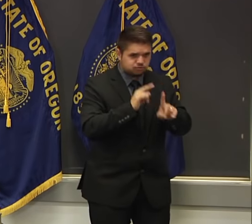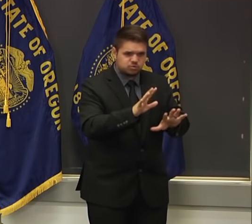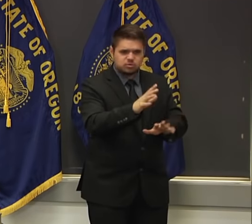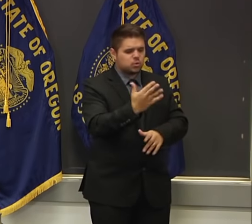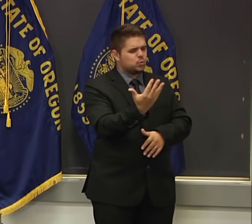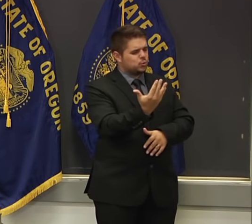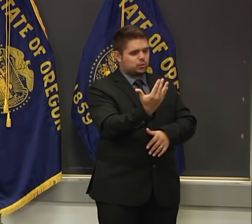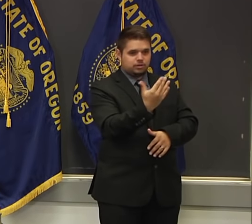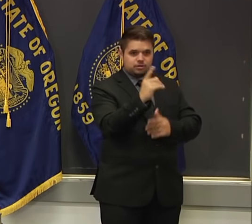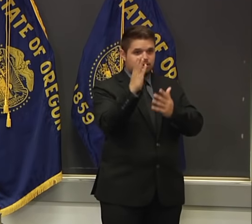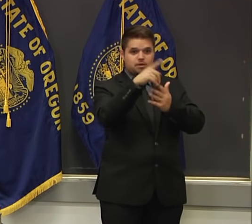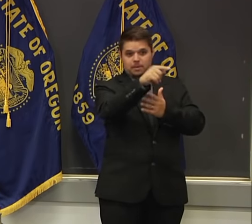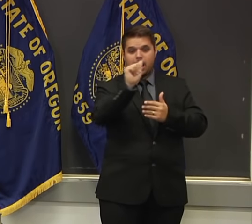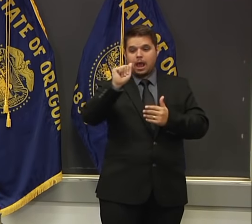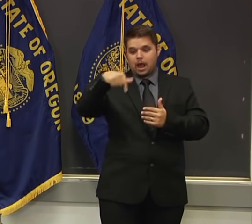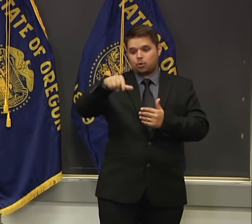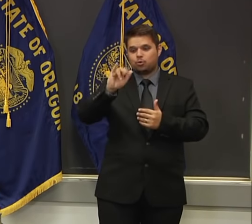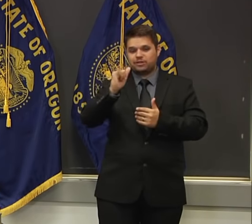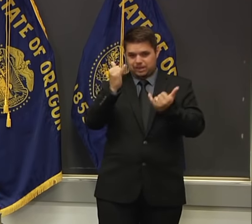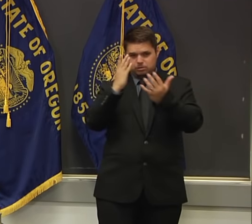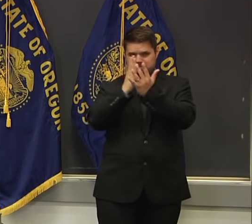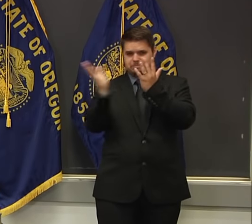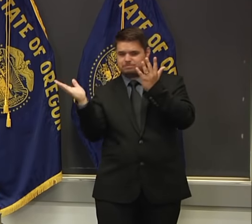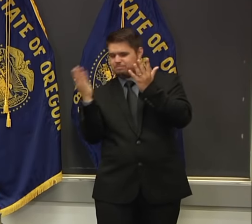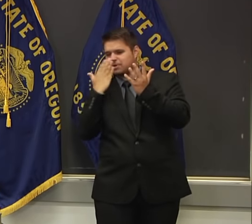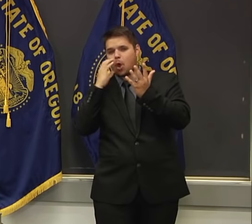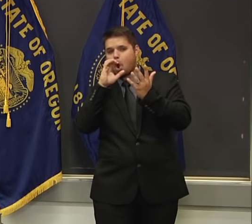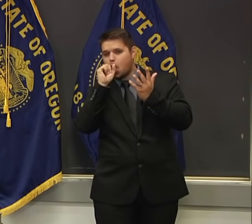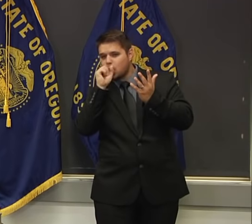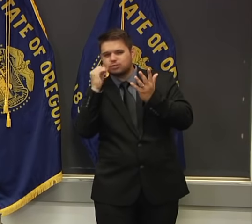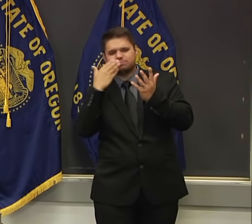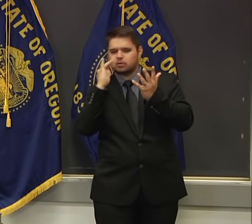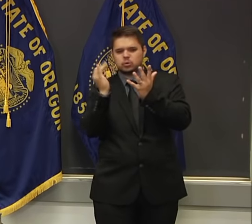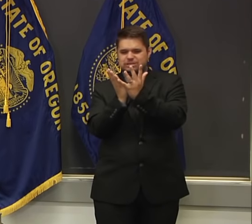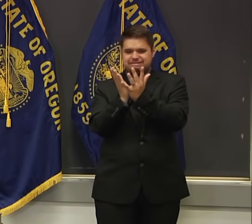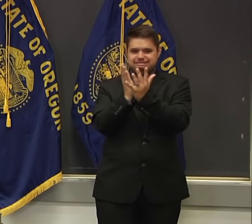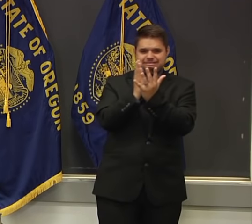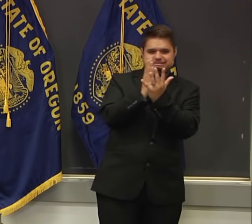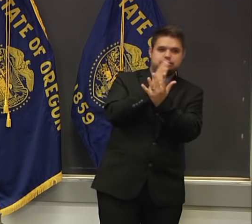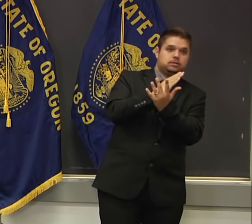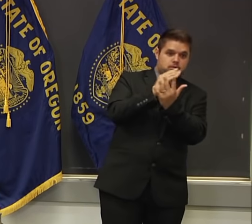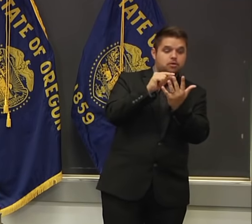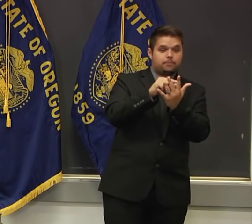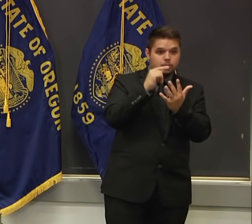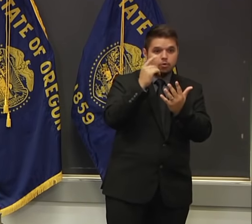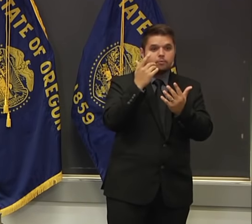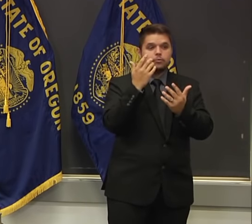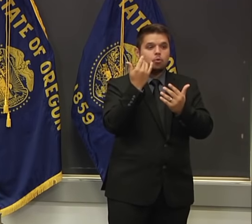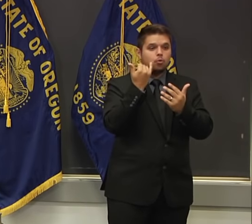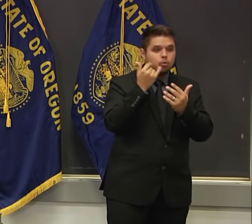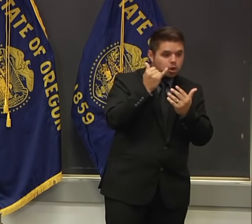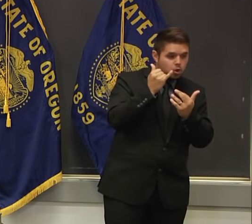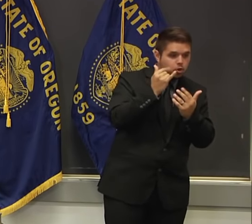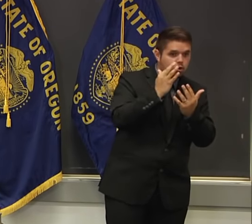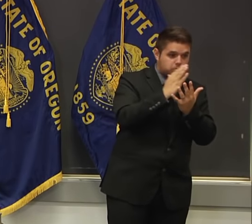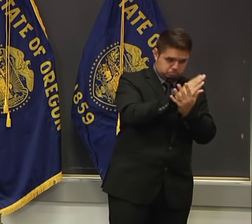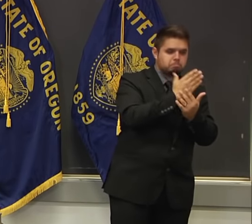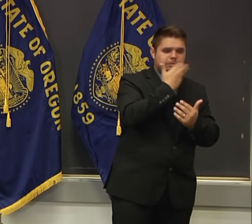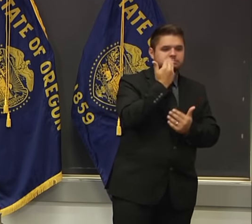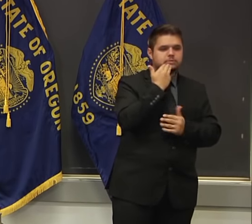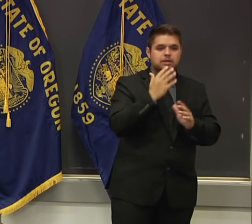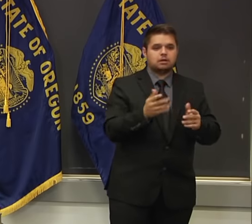best. Orange is unhealthy for sensitive groups, and it may be that because we've had such high smoke